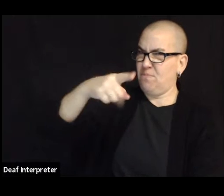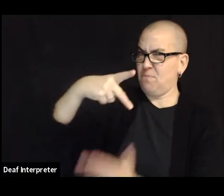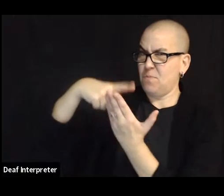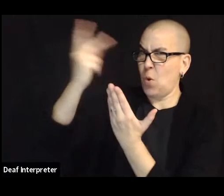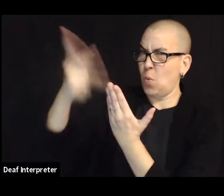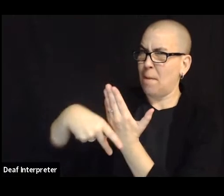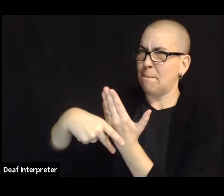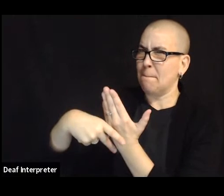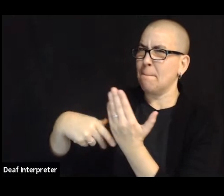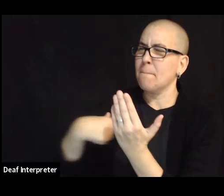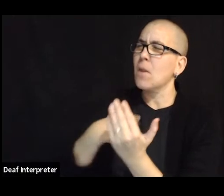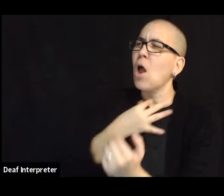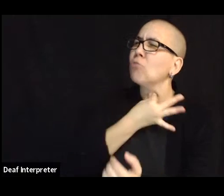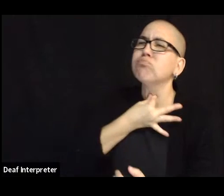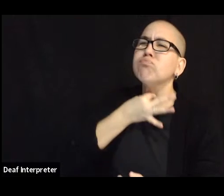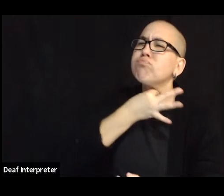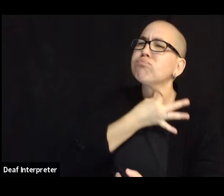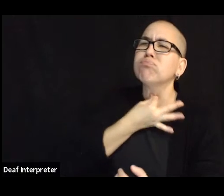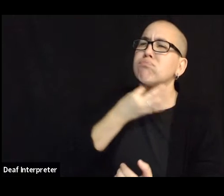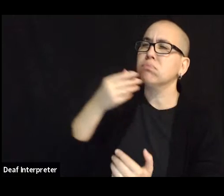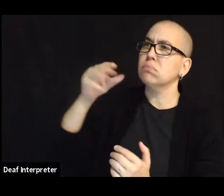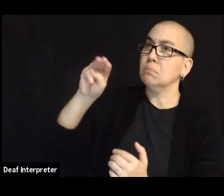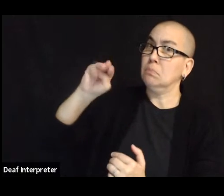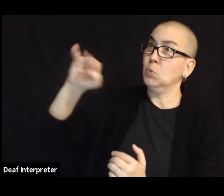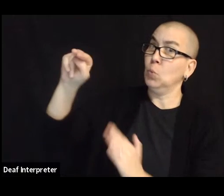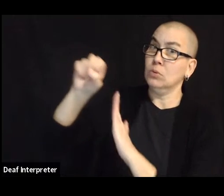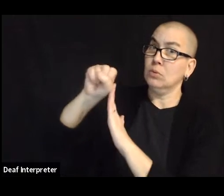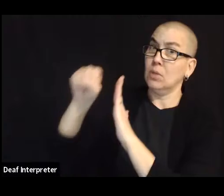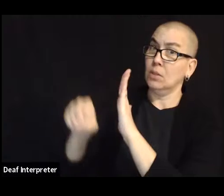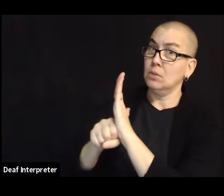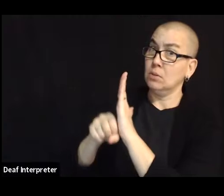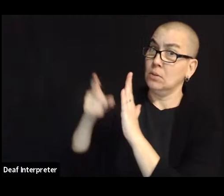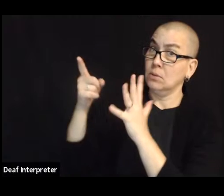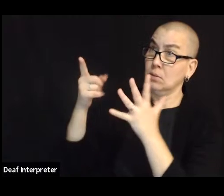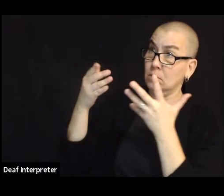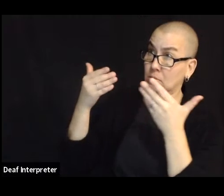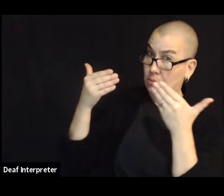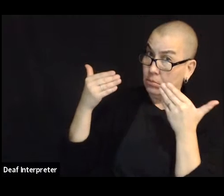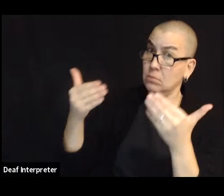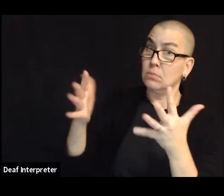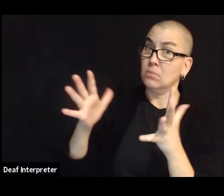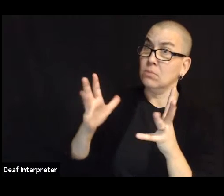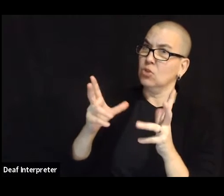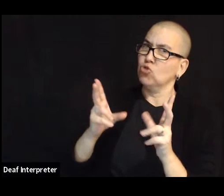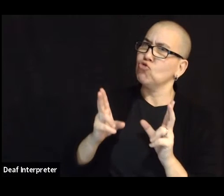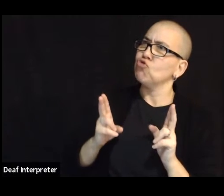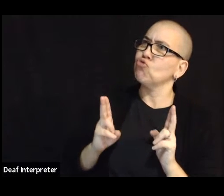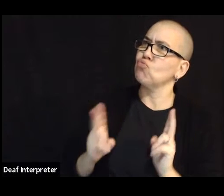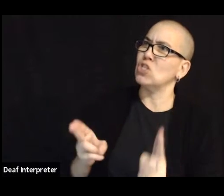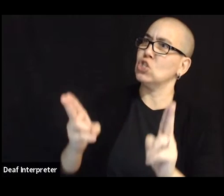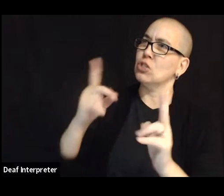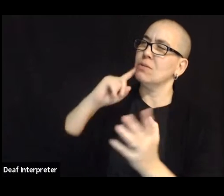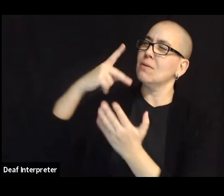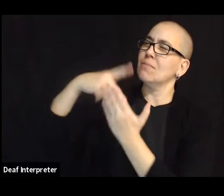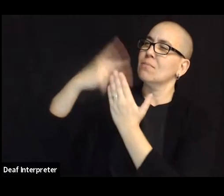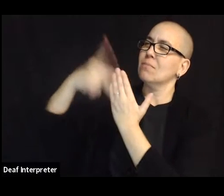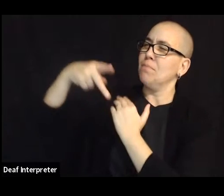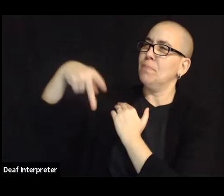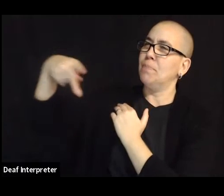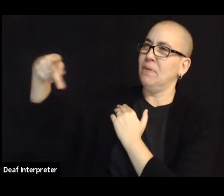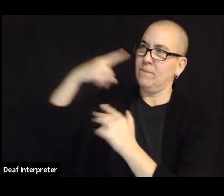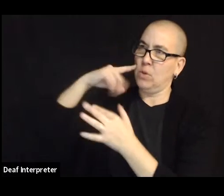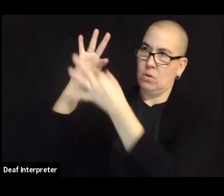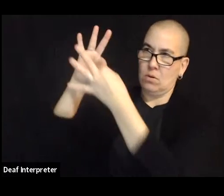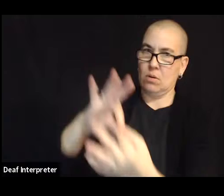taking any actions to speed up the pharmacy partnership program to vaccinate long-term care facilities? And second question, if the